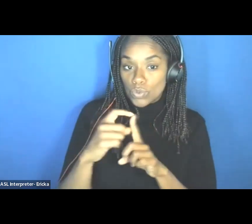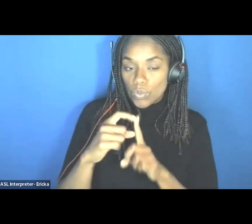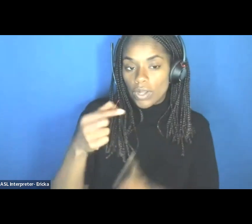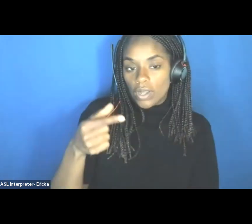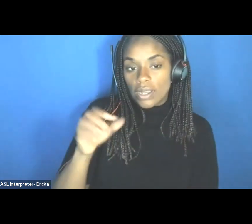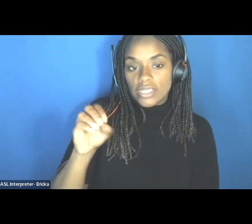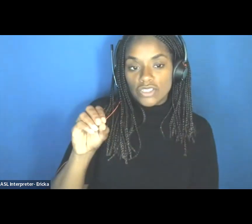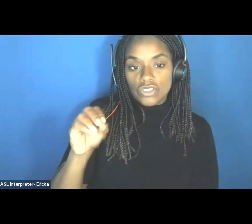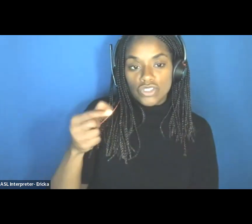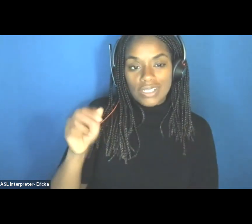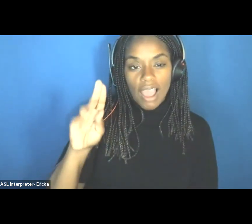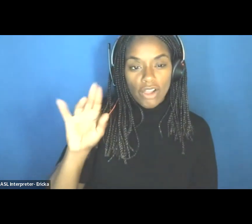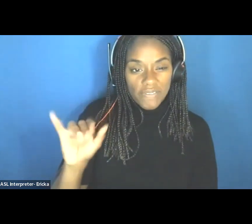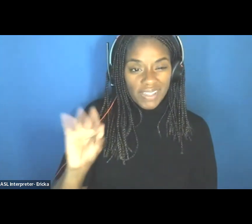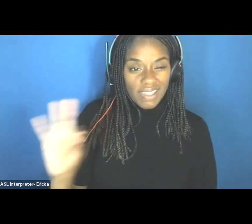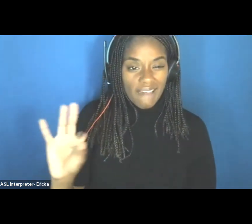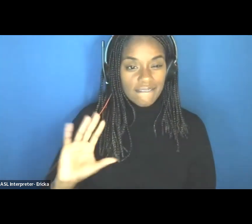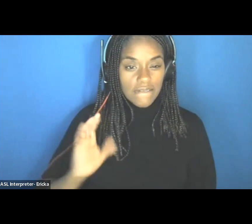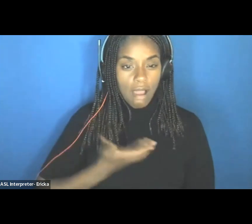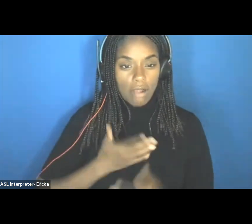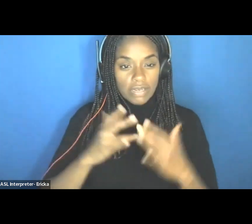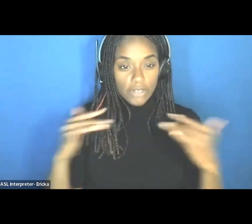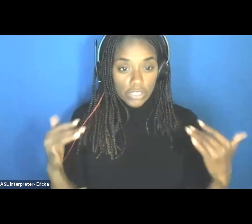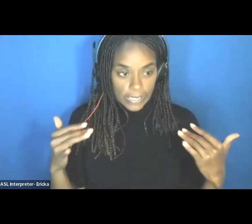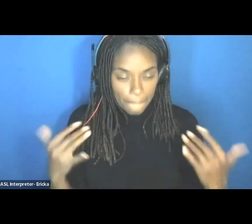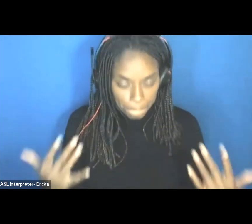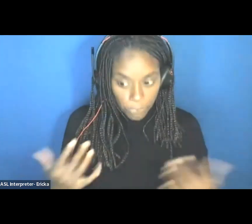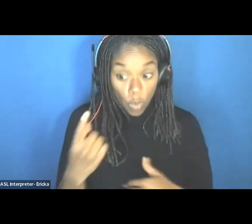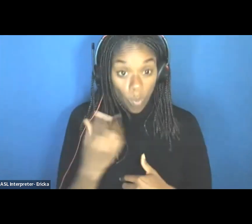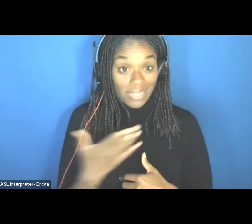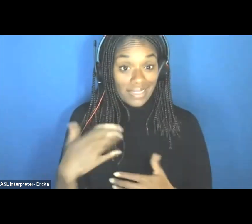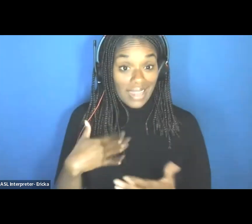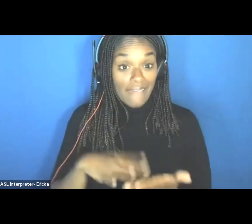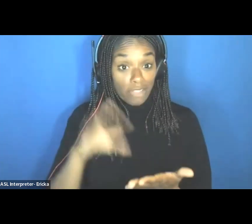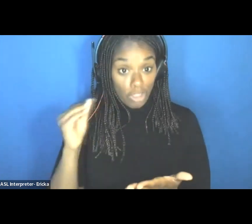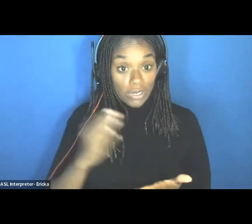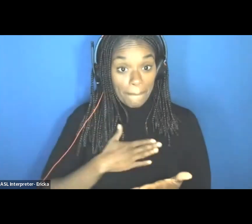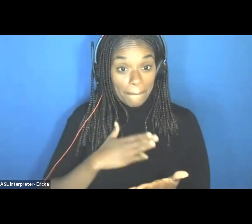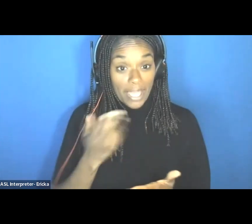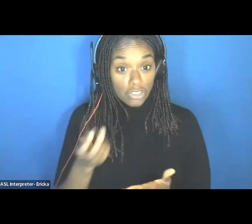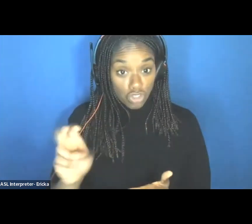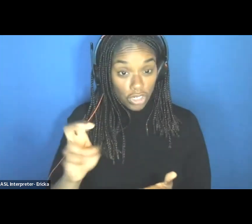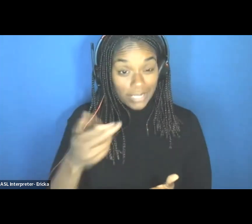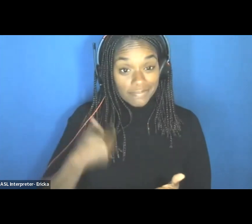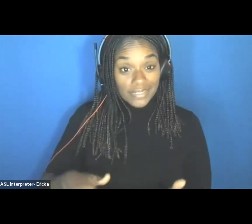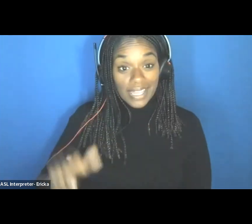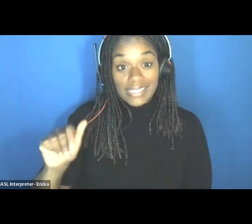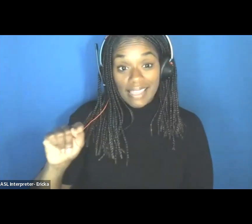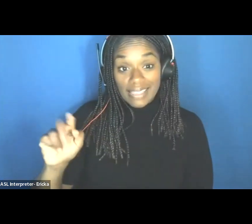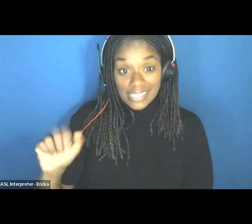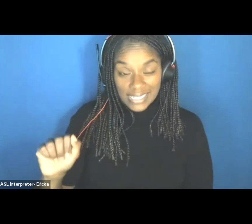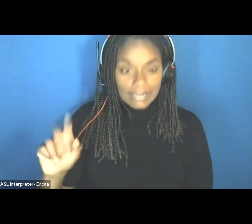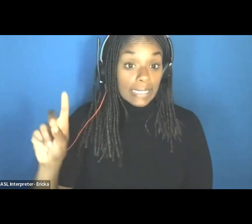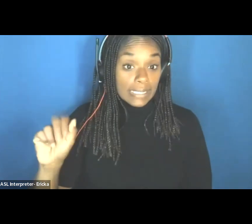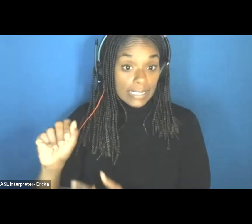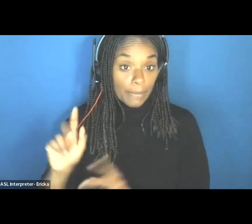our diversity, because one of the things that I encountered in my own quest, in my own journey as a Latina, as a disabled Latina,